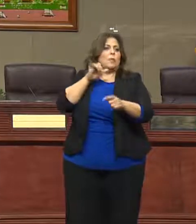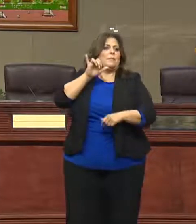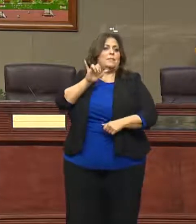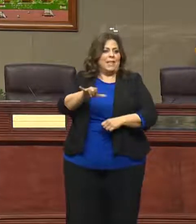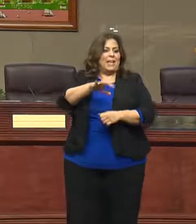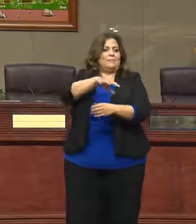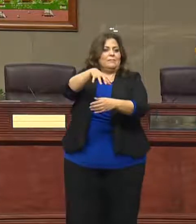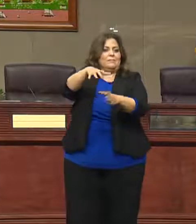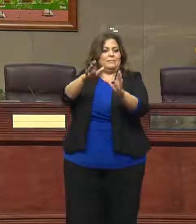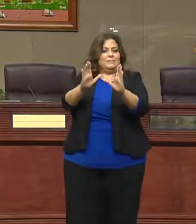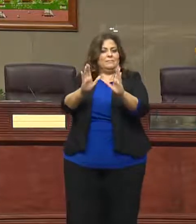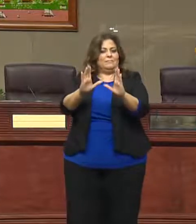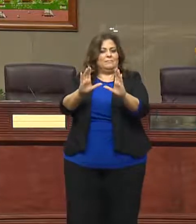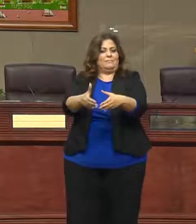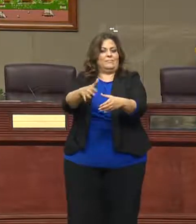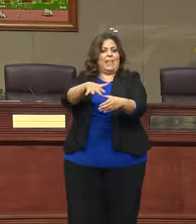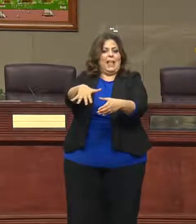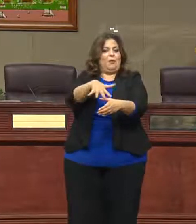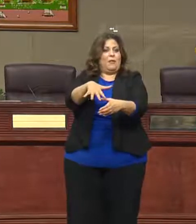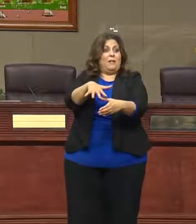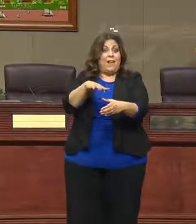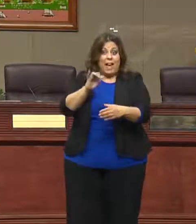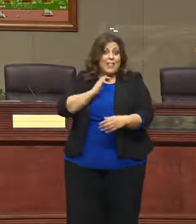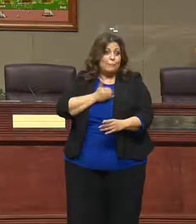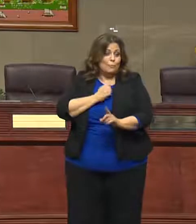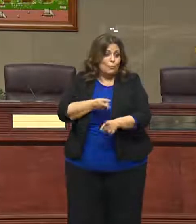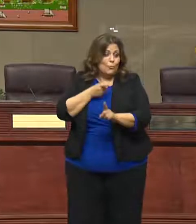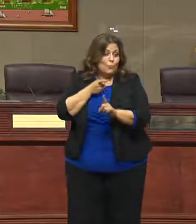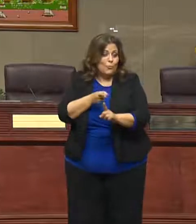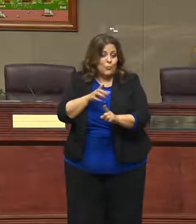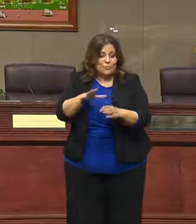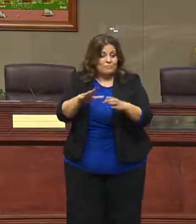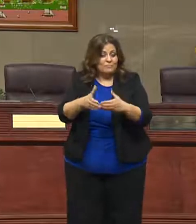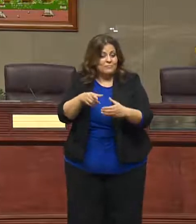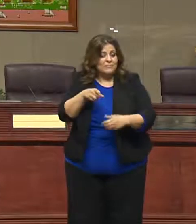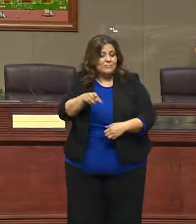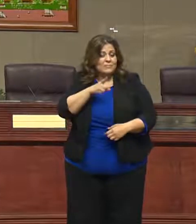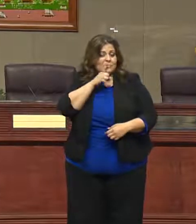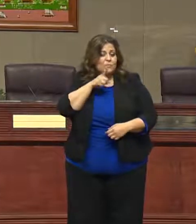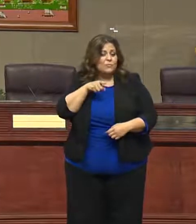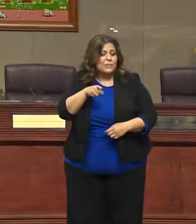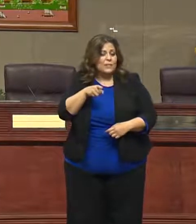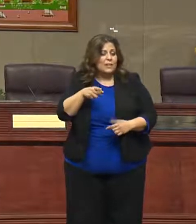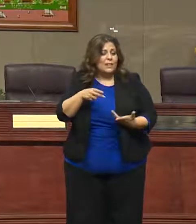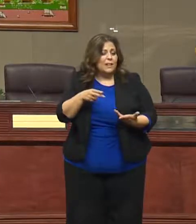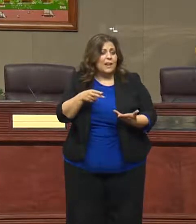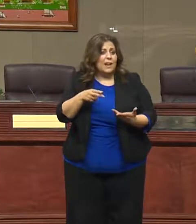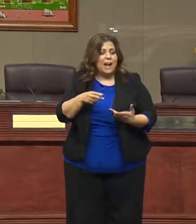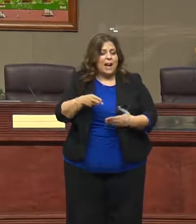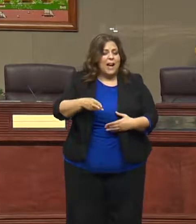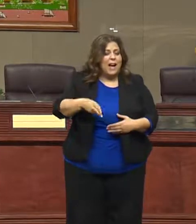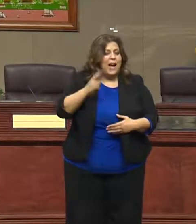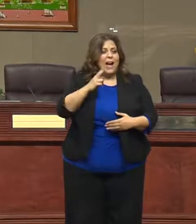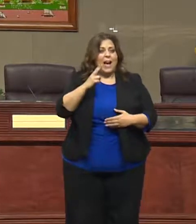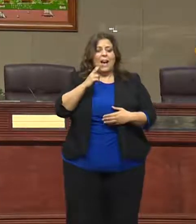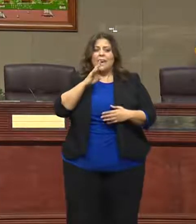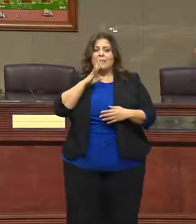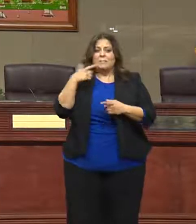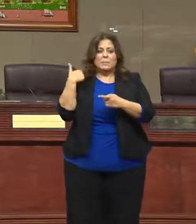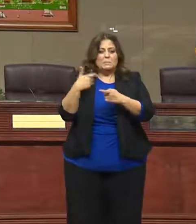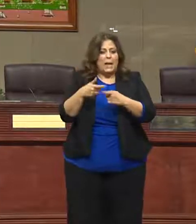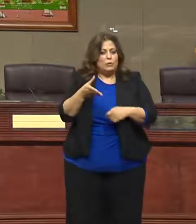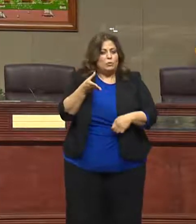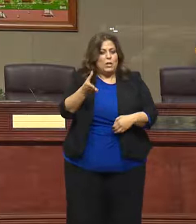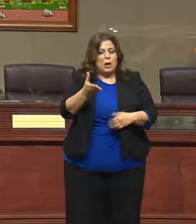that we wanted to be in. That was a community with a significant Spanish-speaking population there.